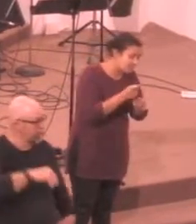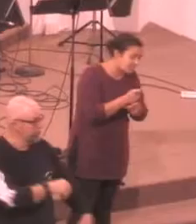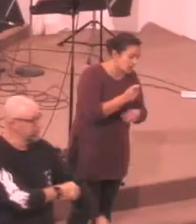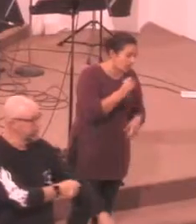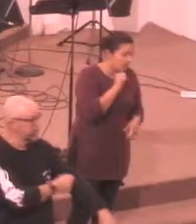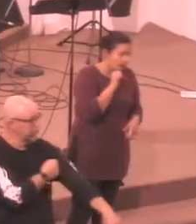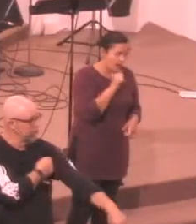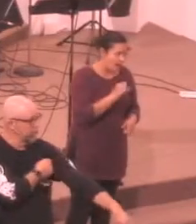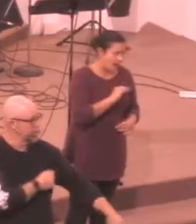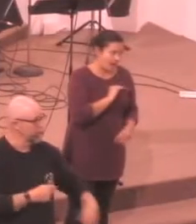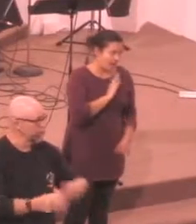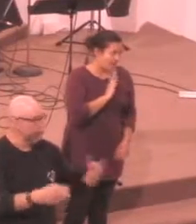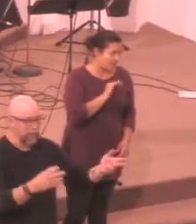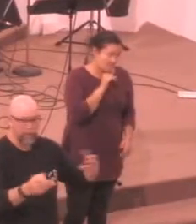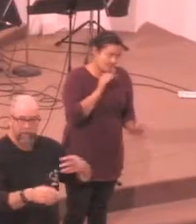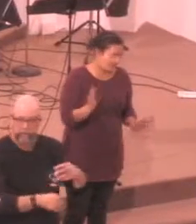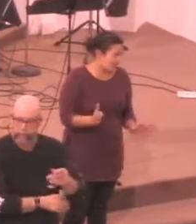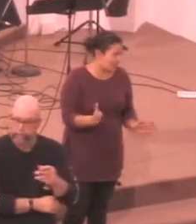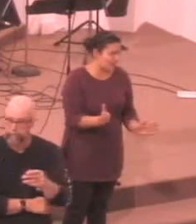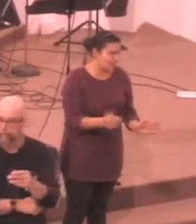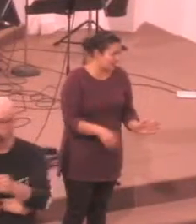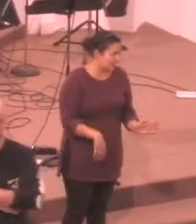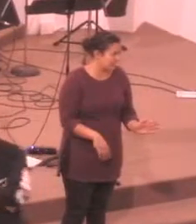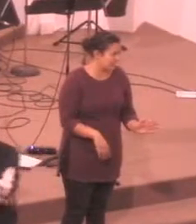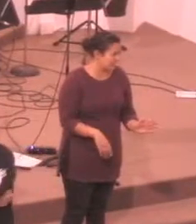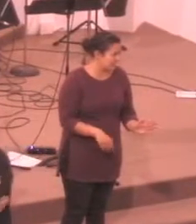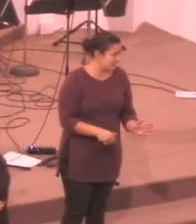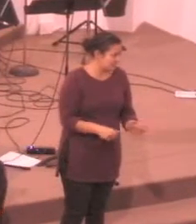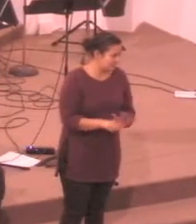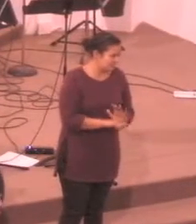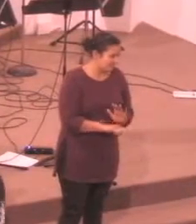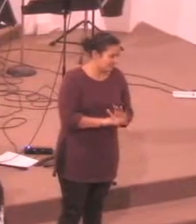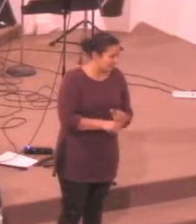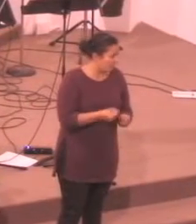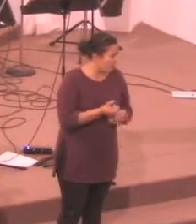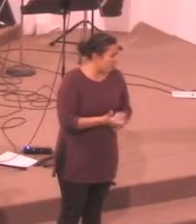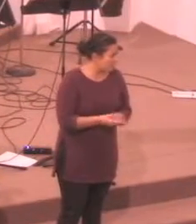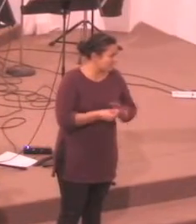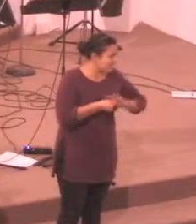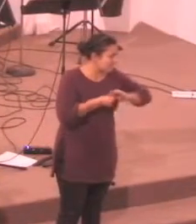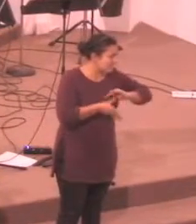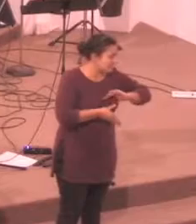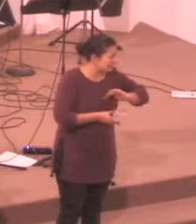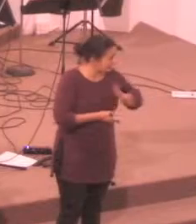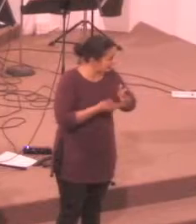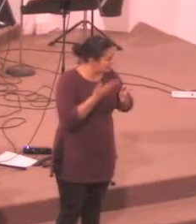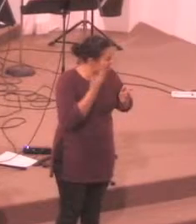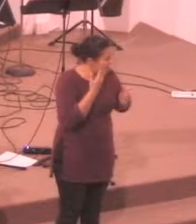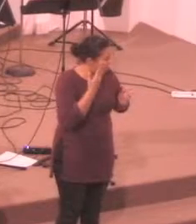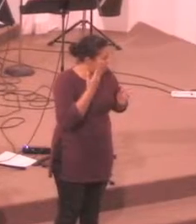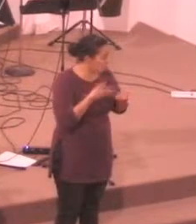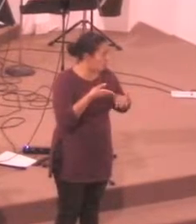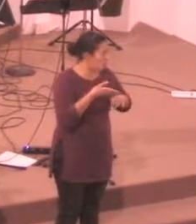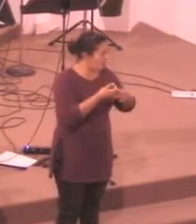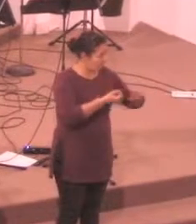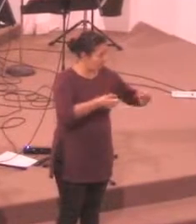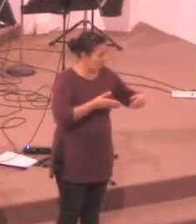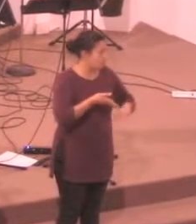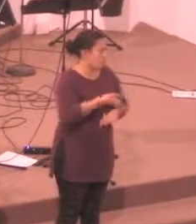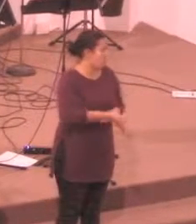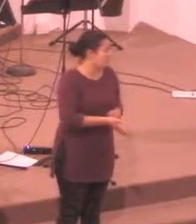Anybody in there? You get to joking and playing and horsing around and doing some stuff and we go across the line.